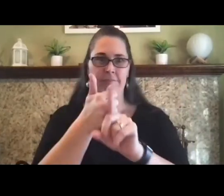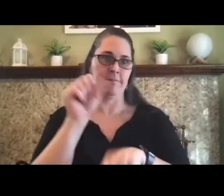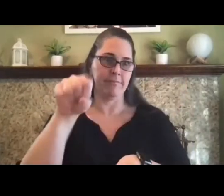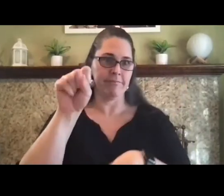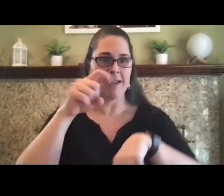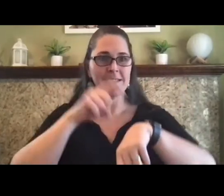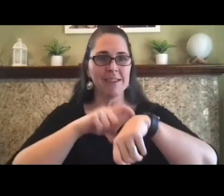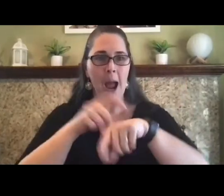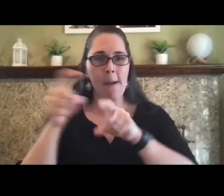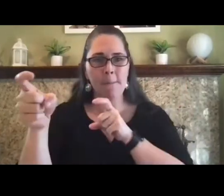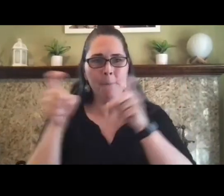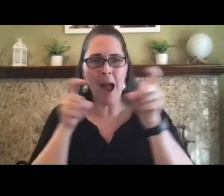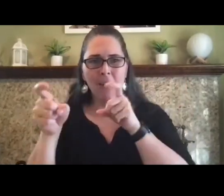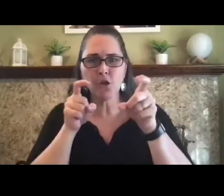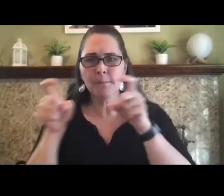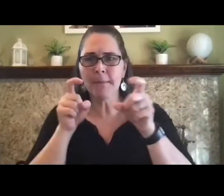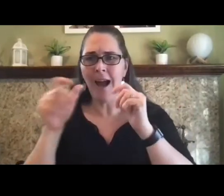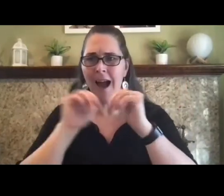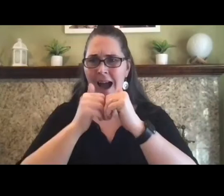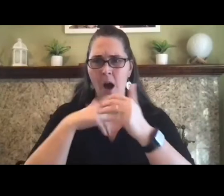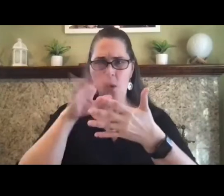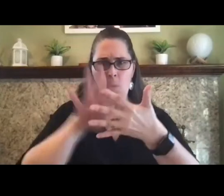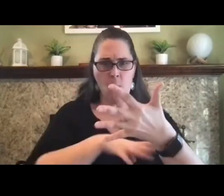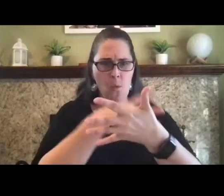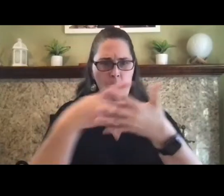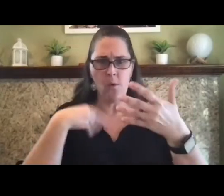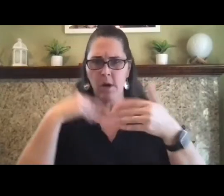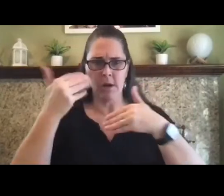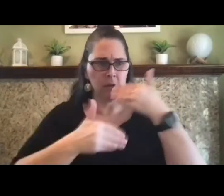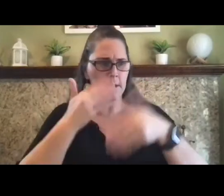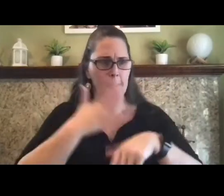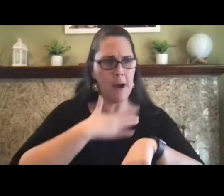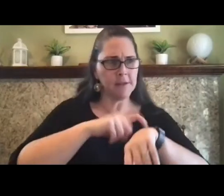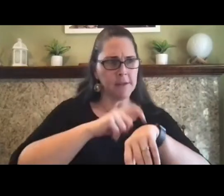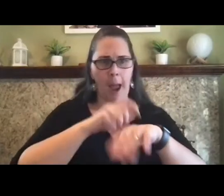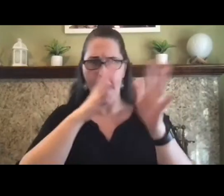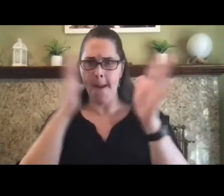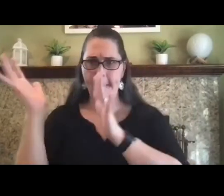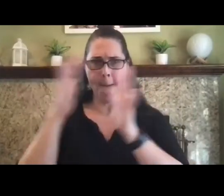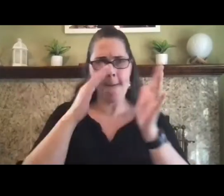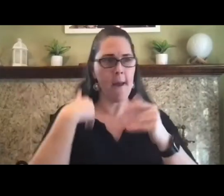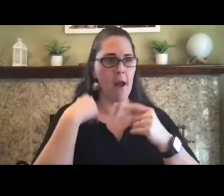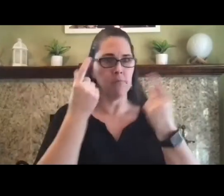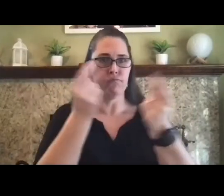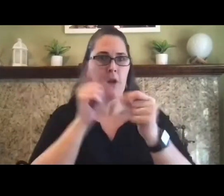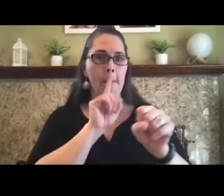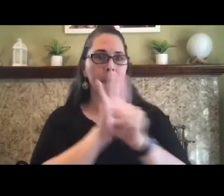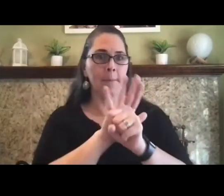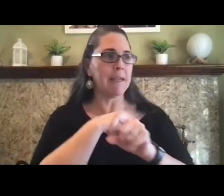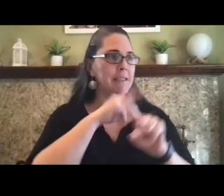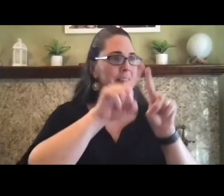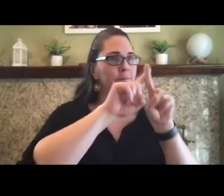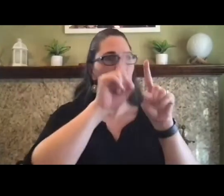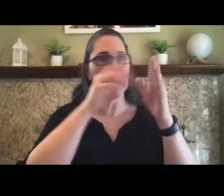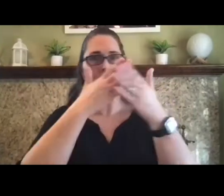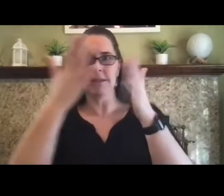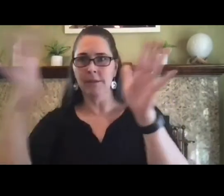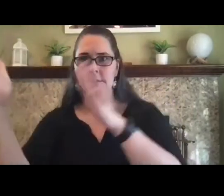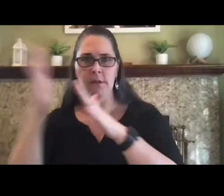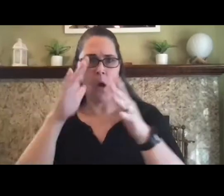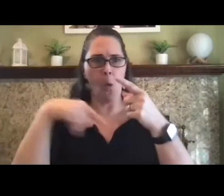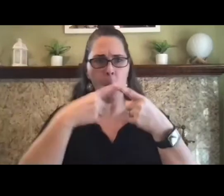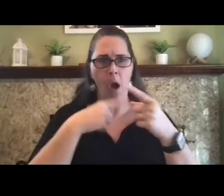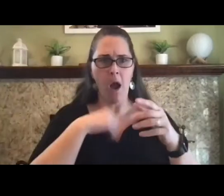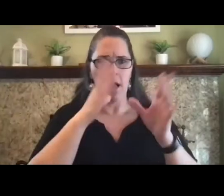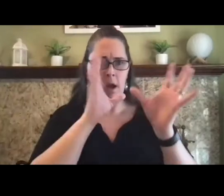Planning skills. This includes time management and how I schedule my commitments and my time,